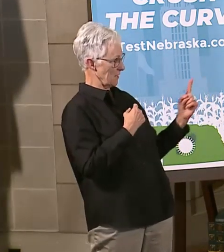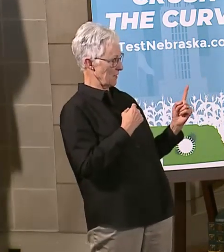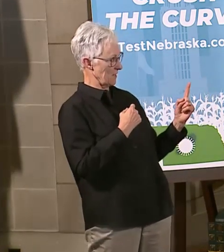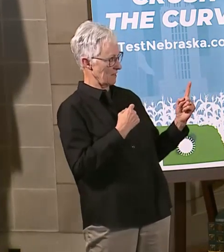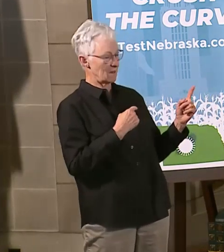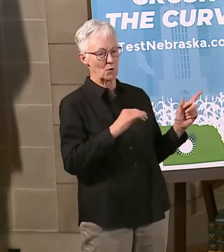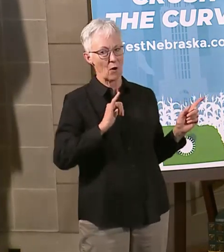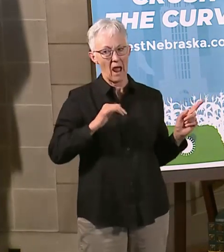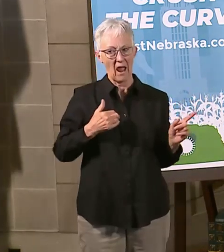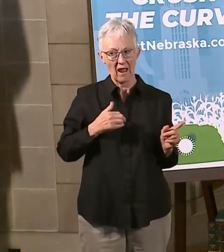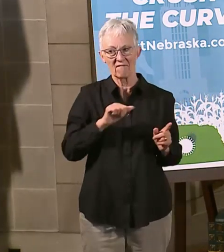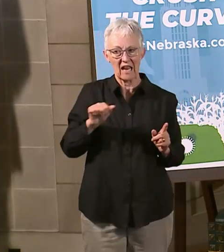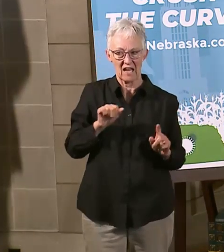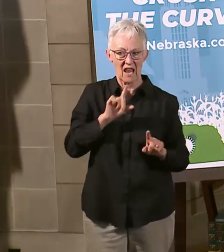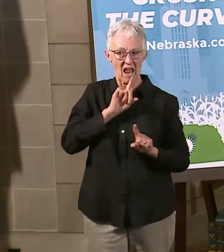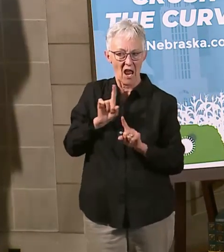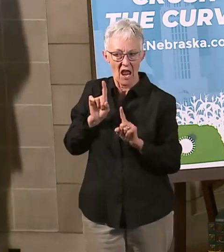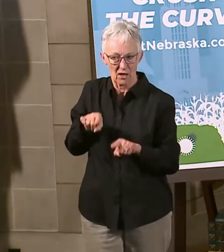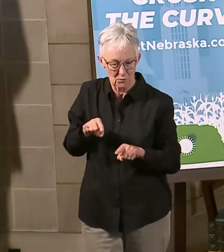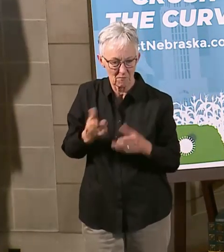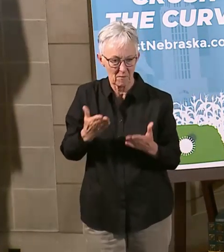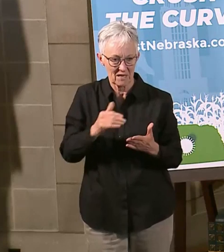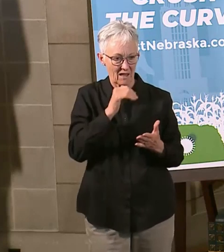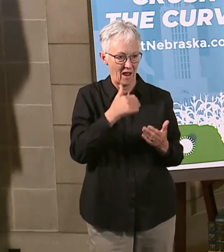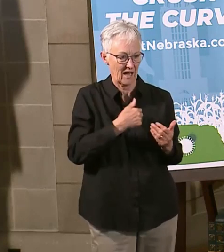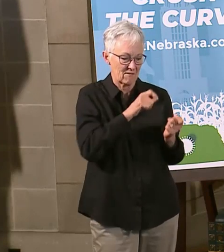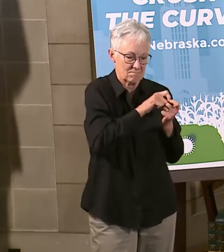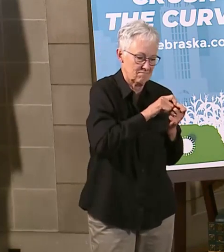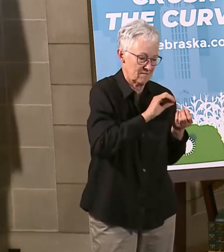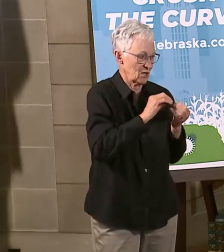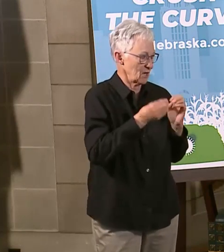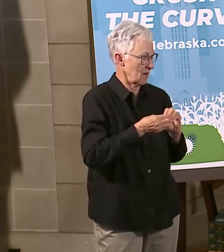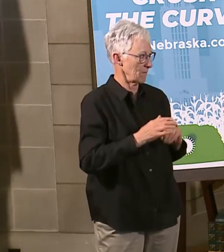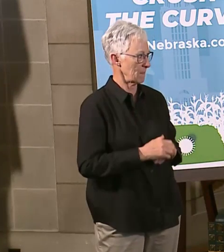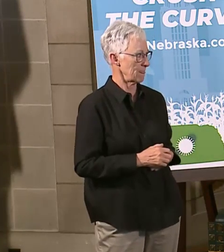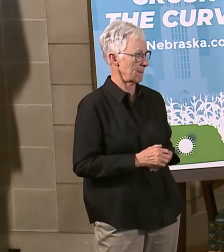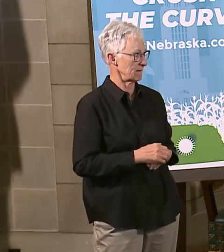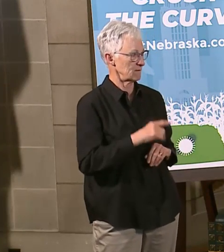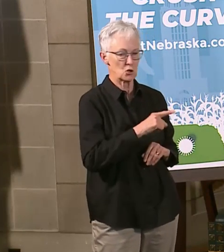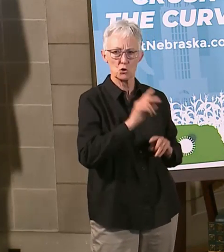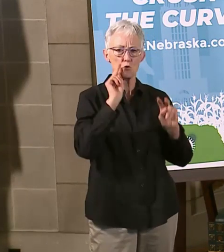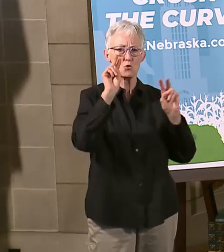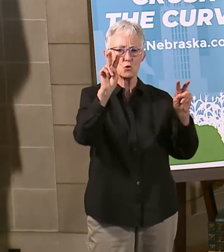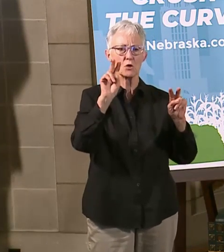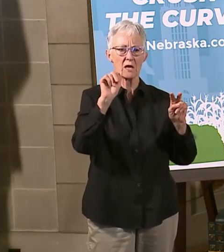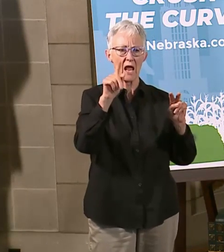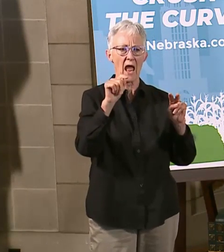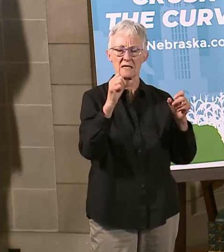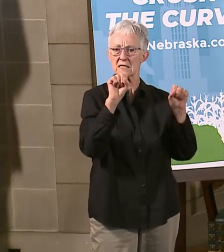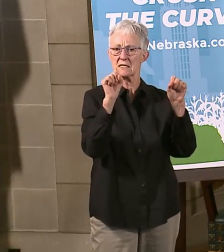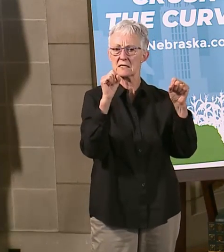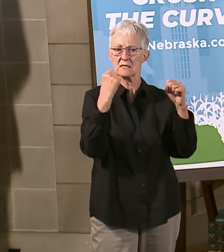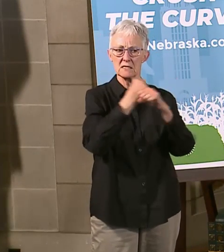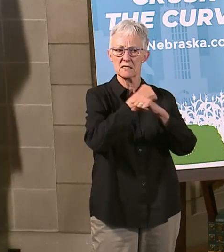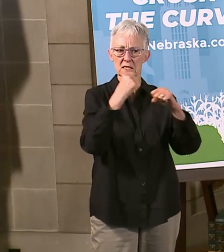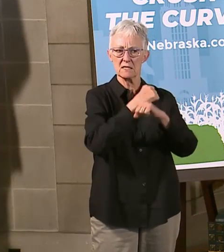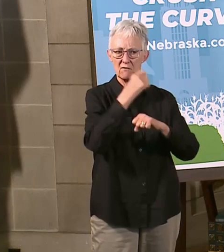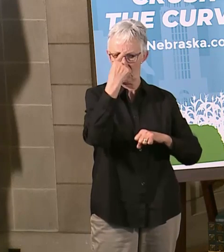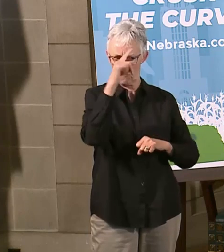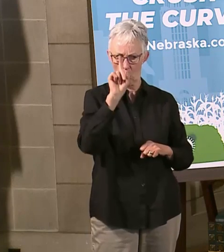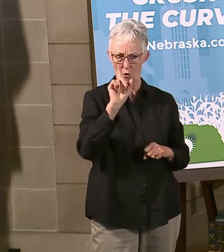answer. Thank you, Governor. If you look at the official USDOL statistic for first payments, it says we've